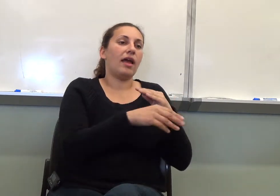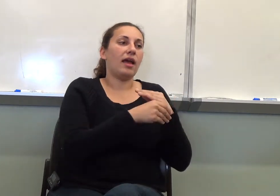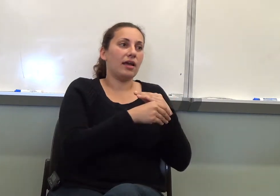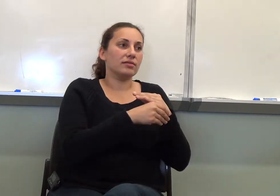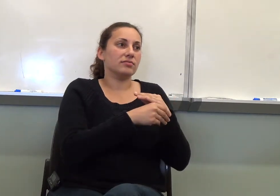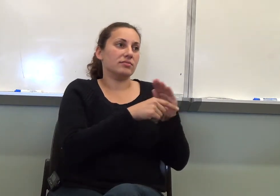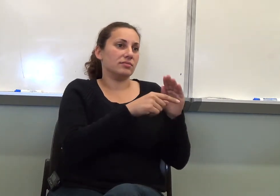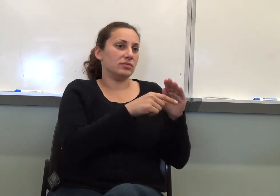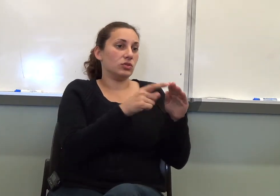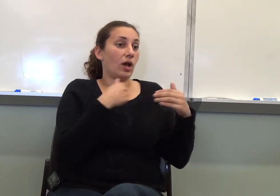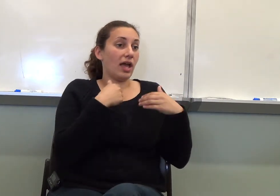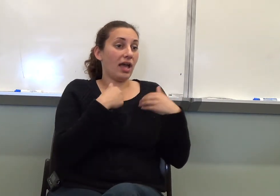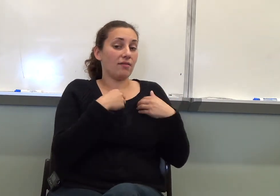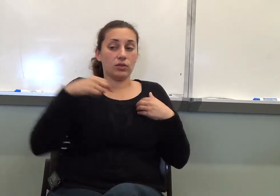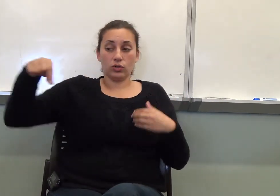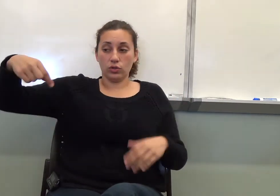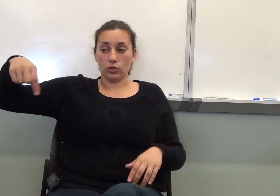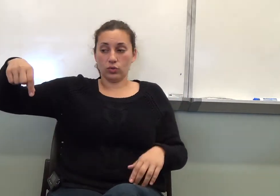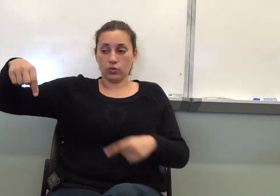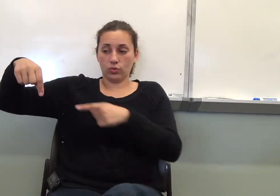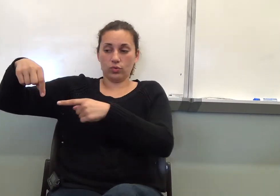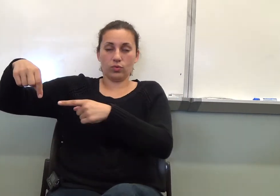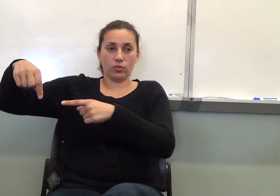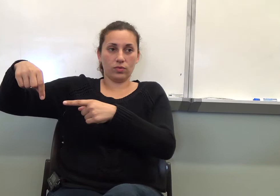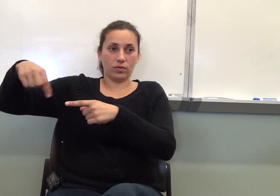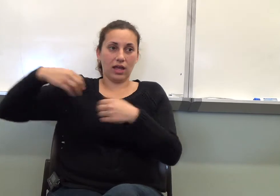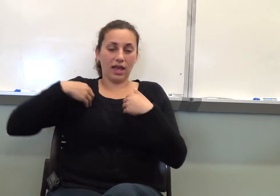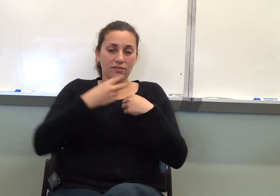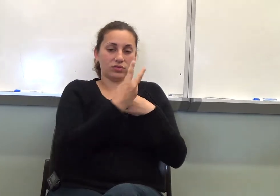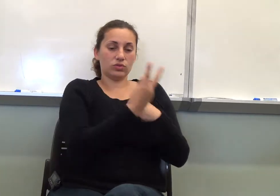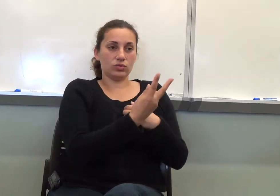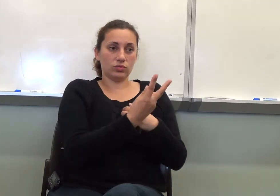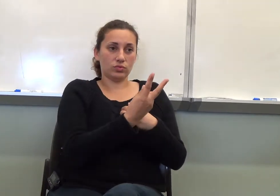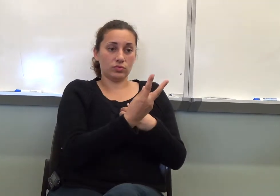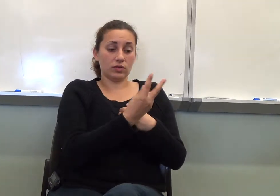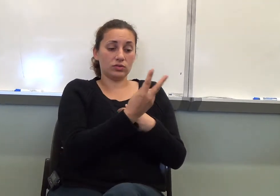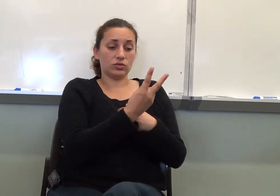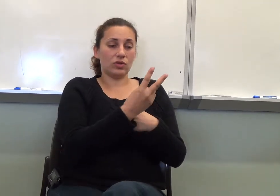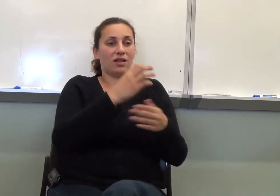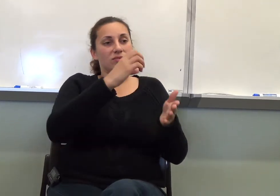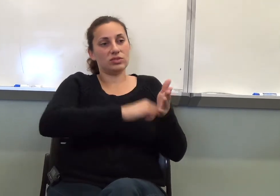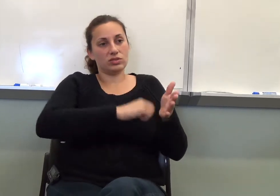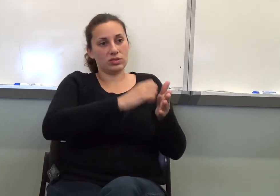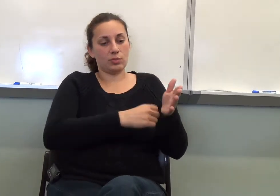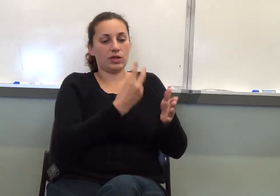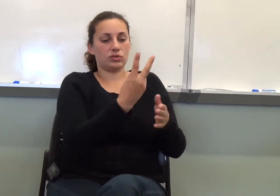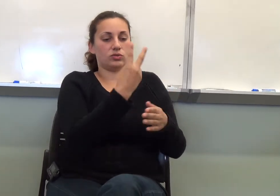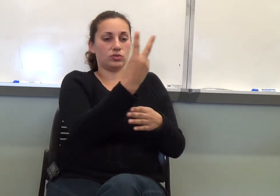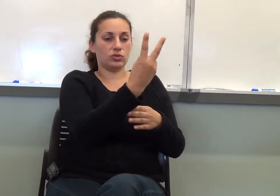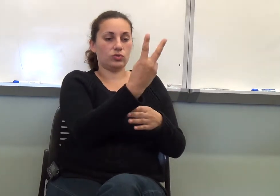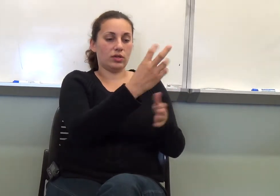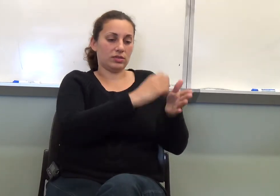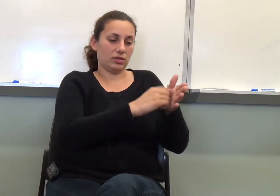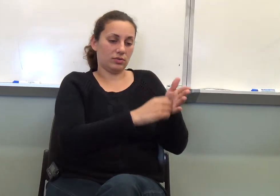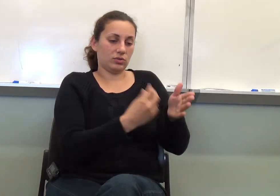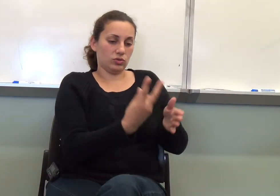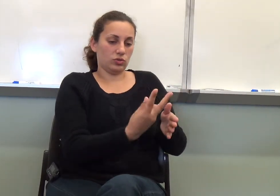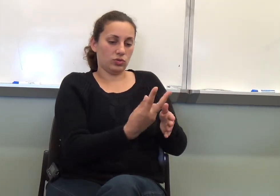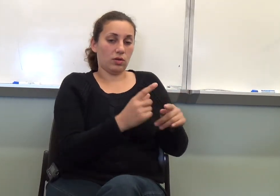right, I've got the key there and I've got the additional 2. What I want to do is subtract 2, right? So here we go, subtract the 2, but I have to subtract the 2